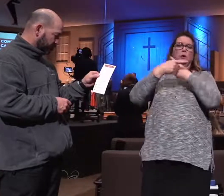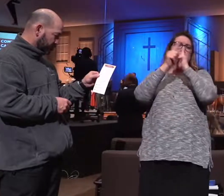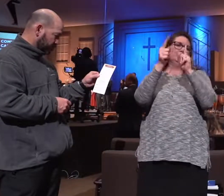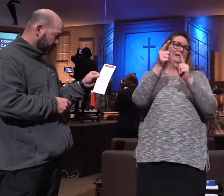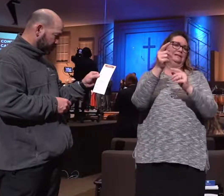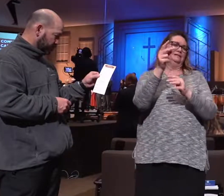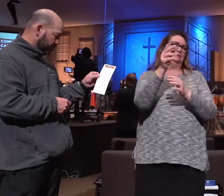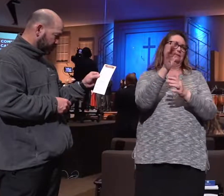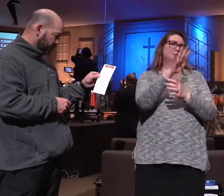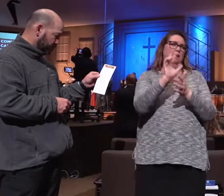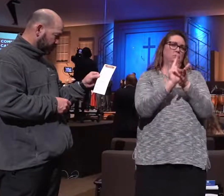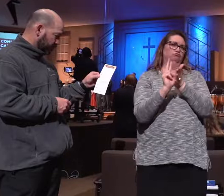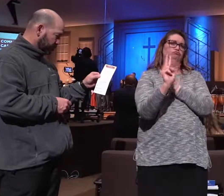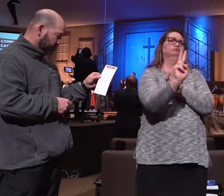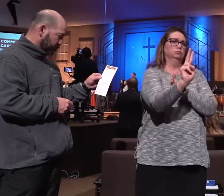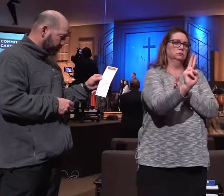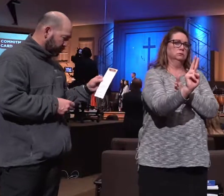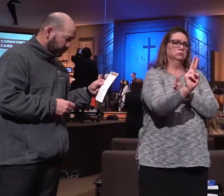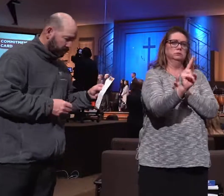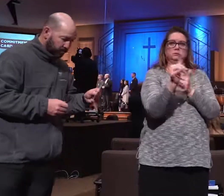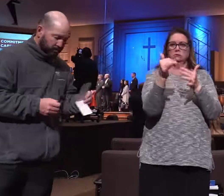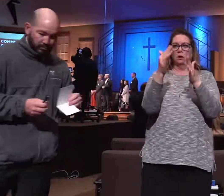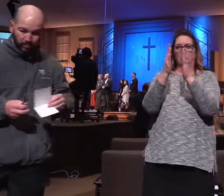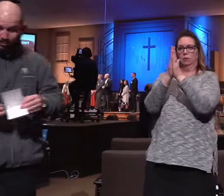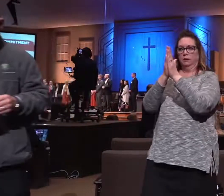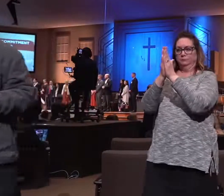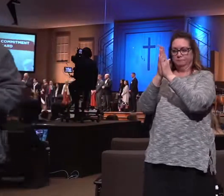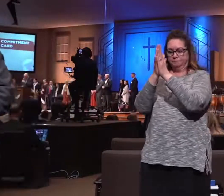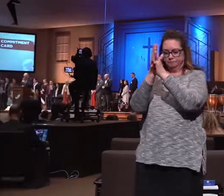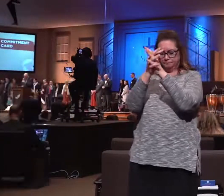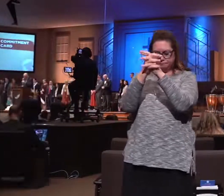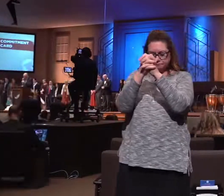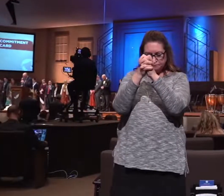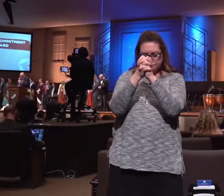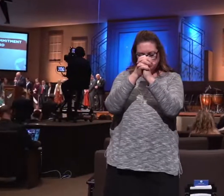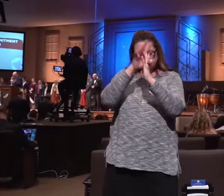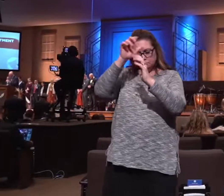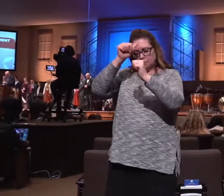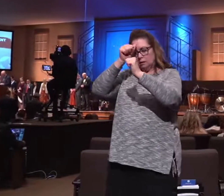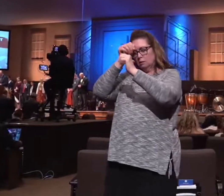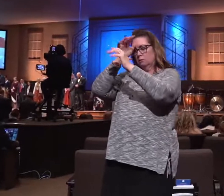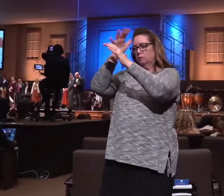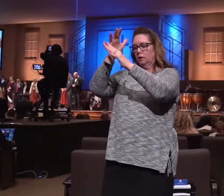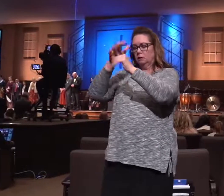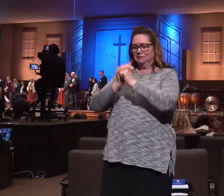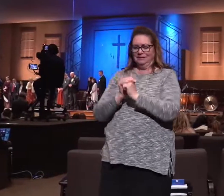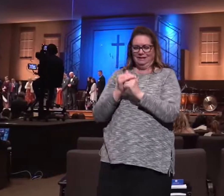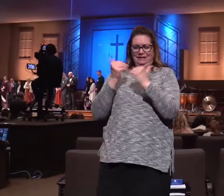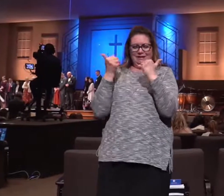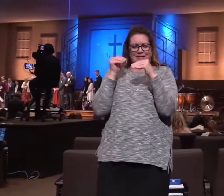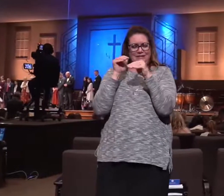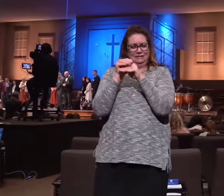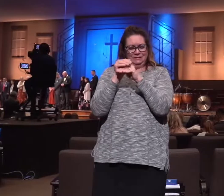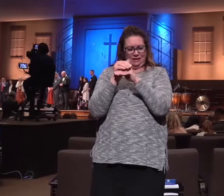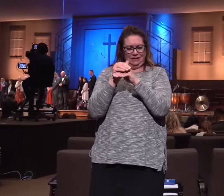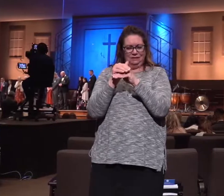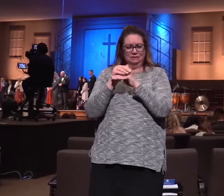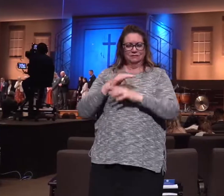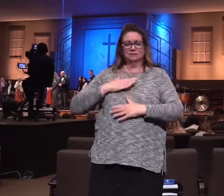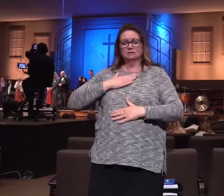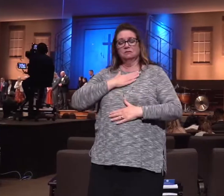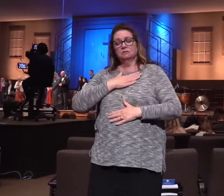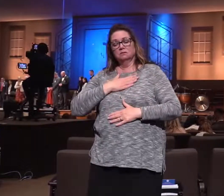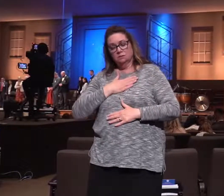the commitment came together. Let's pray as we receive this tonight. Father, tonight we pray that you would bless these